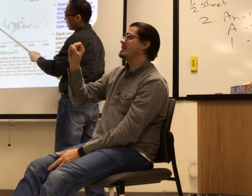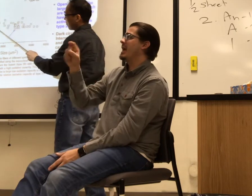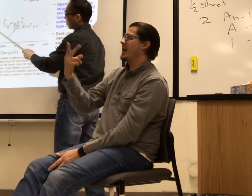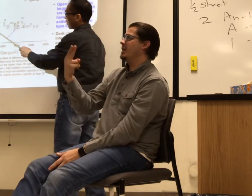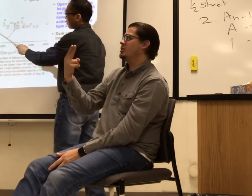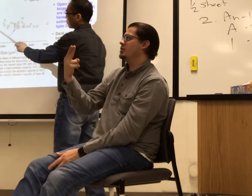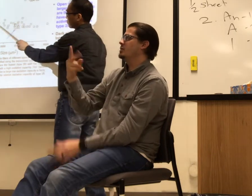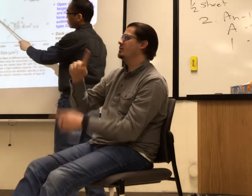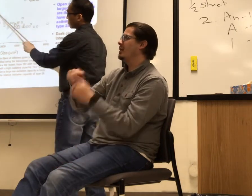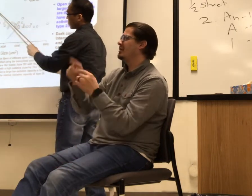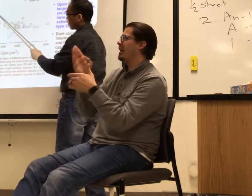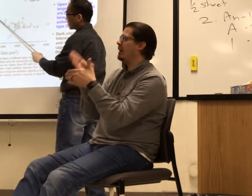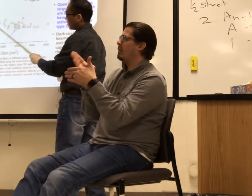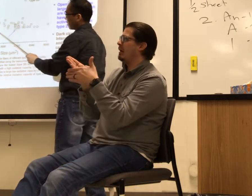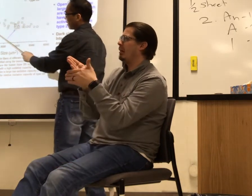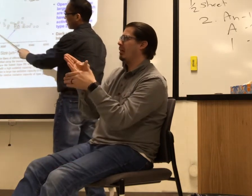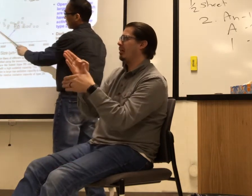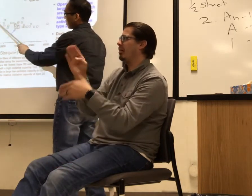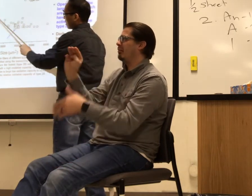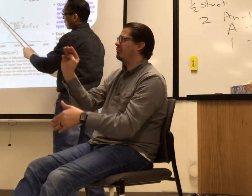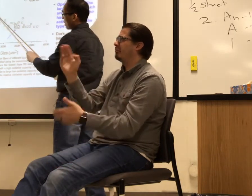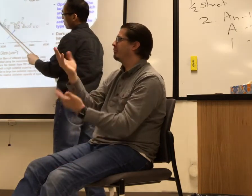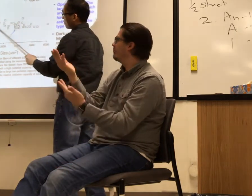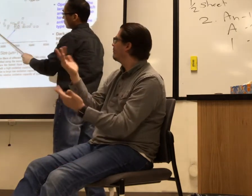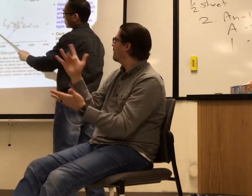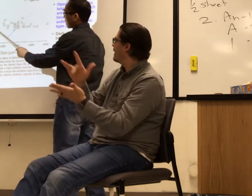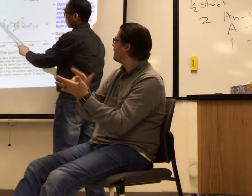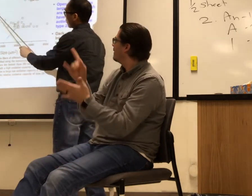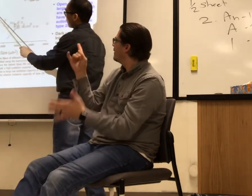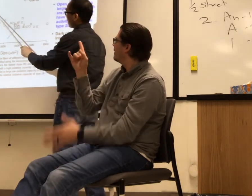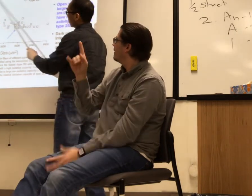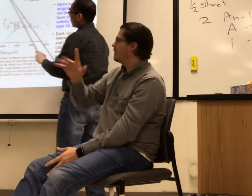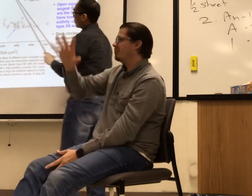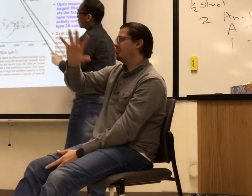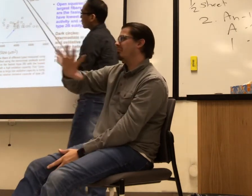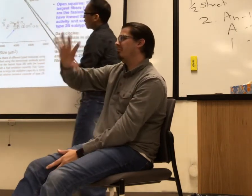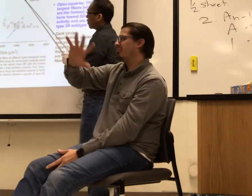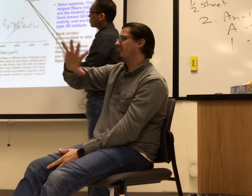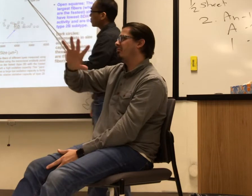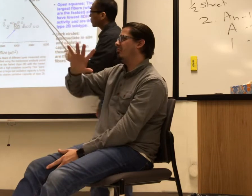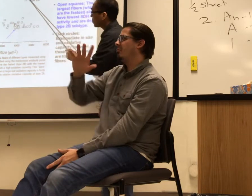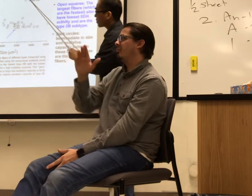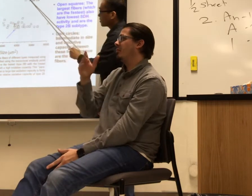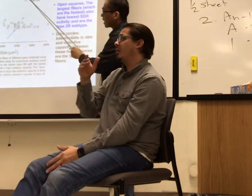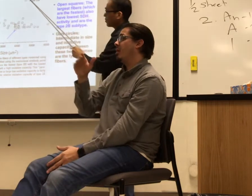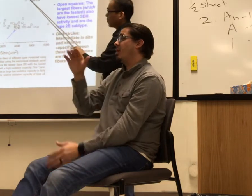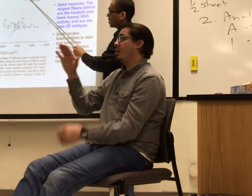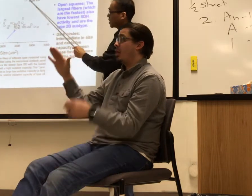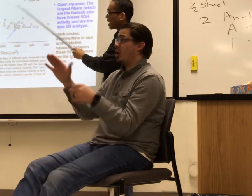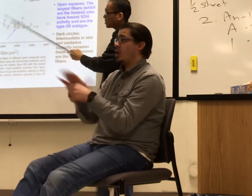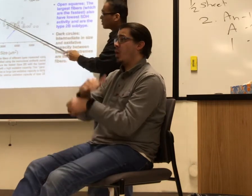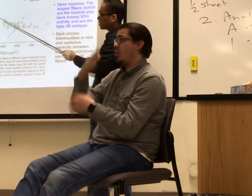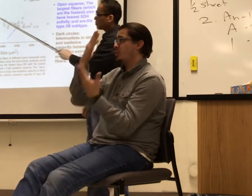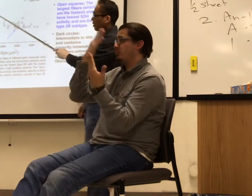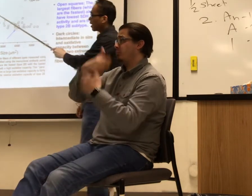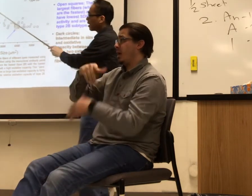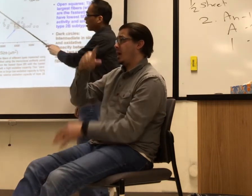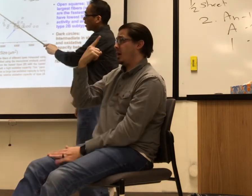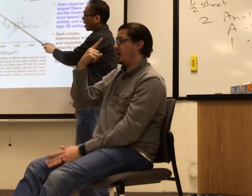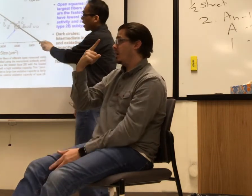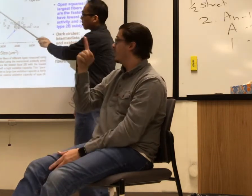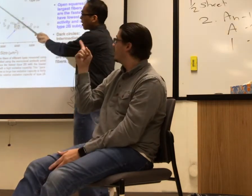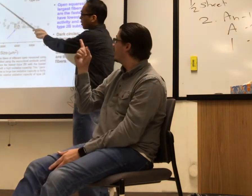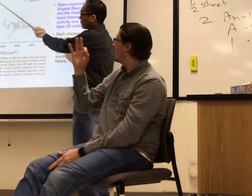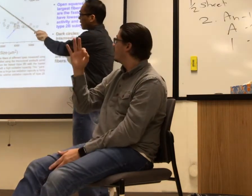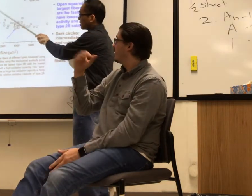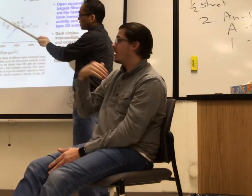the mid-level here. Their activity kind of around there. The closed circles are the type 2As. They actually display